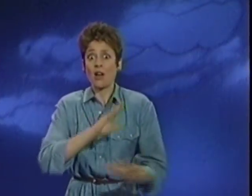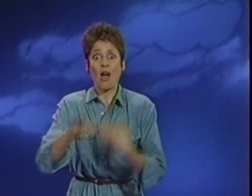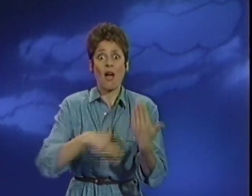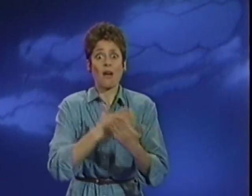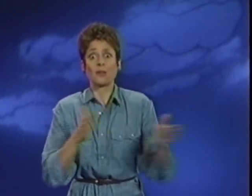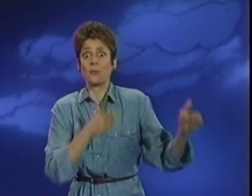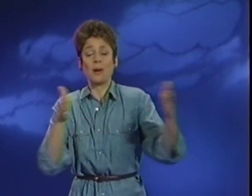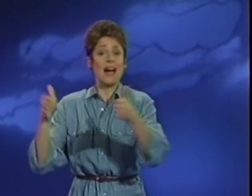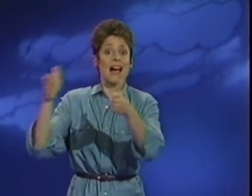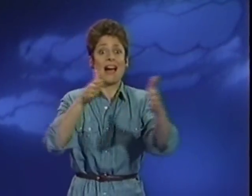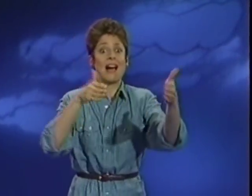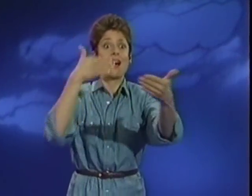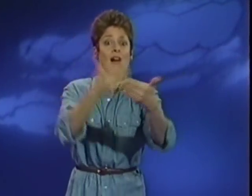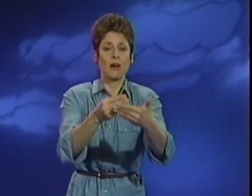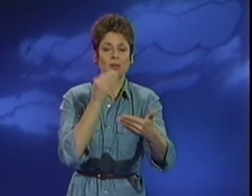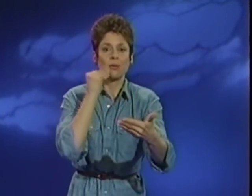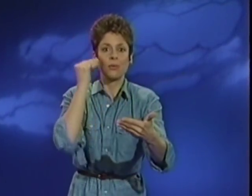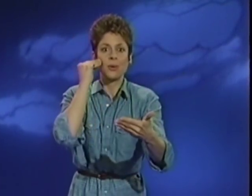And all the way home.